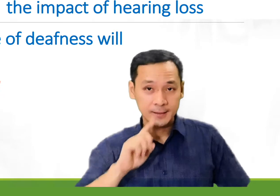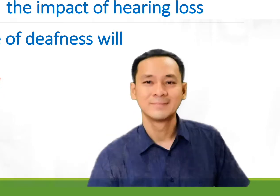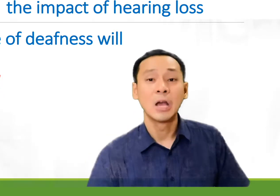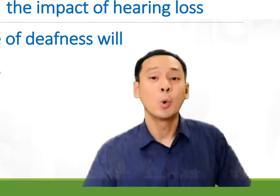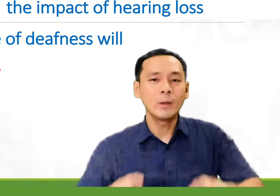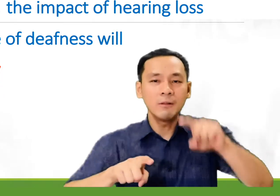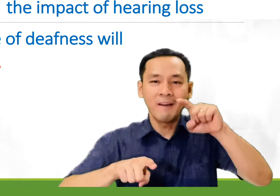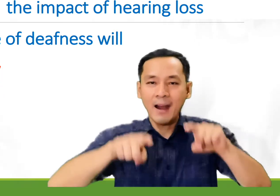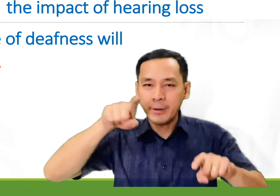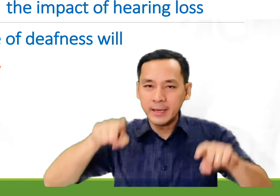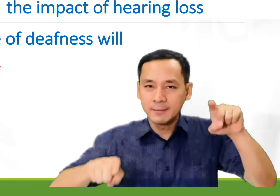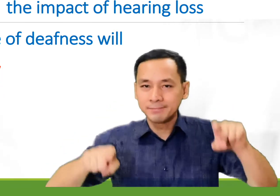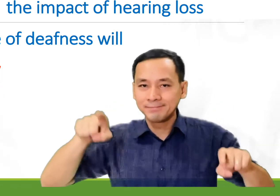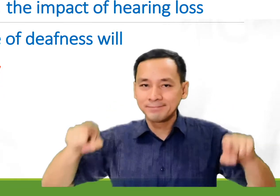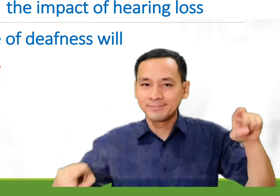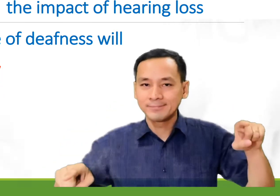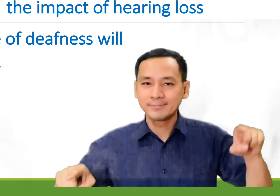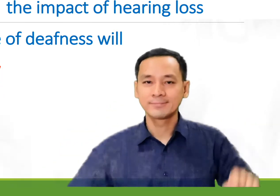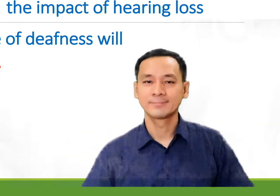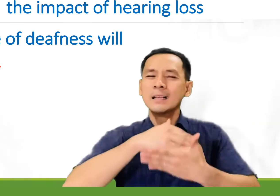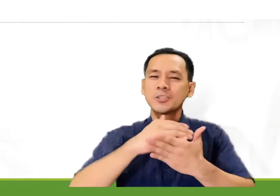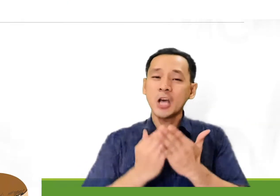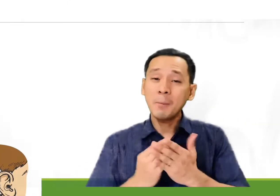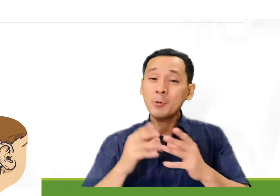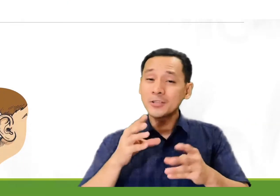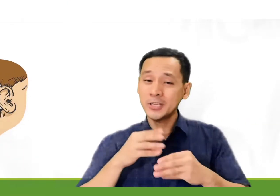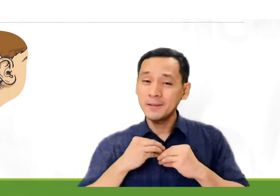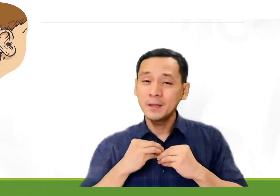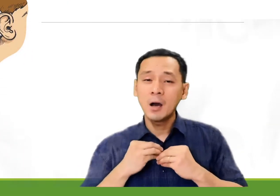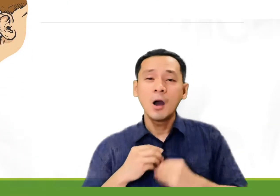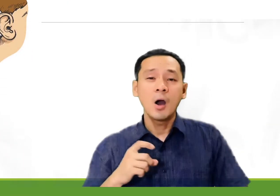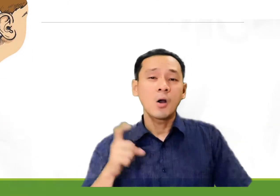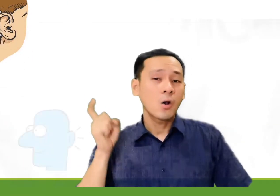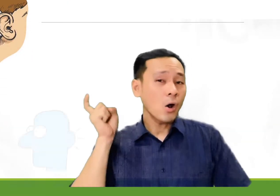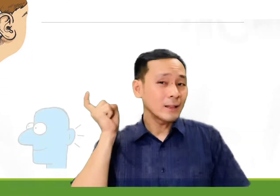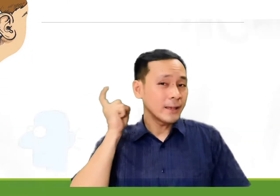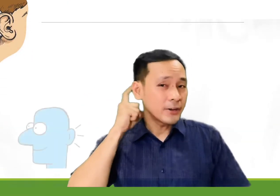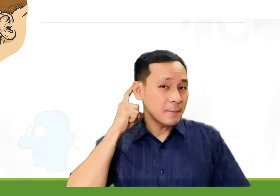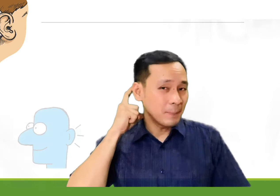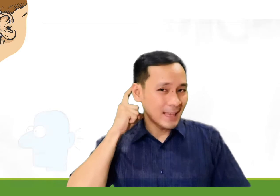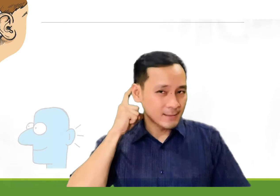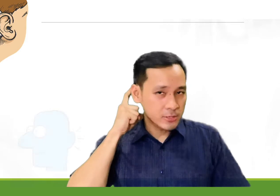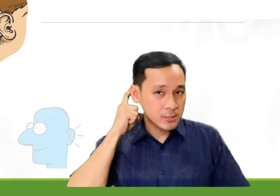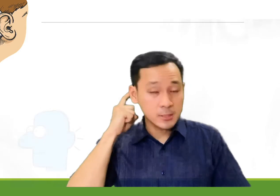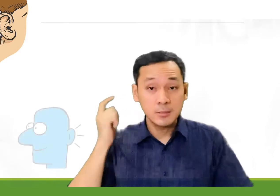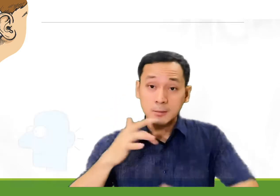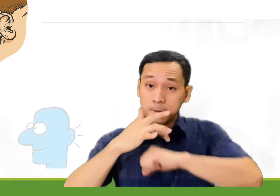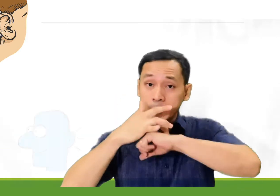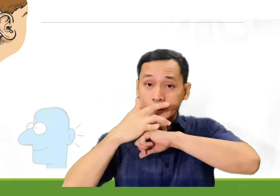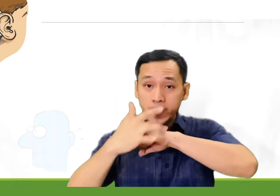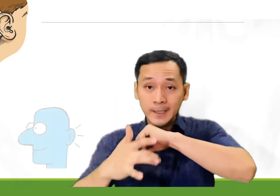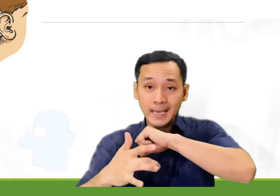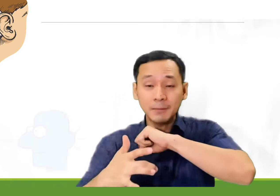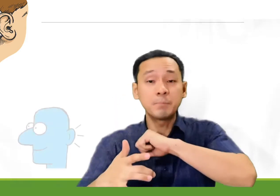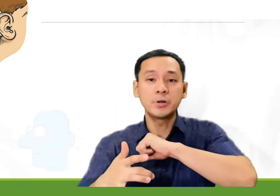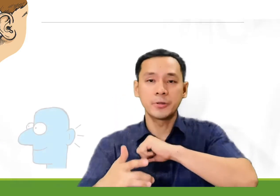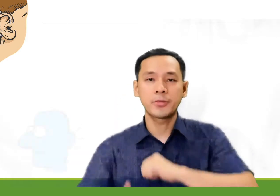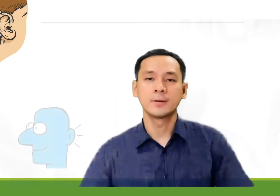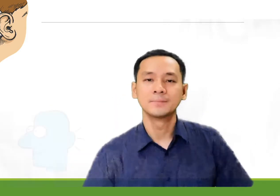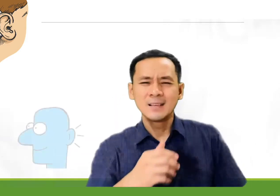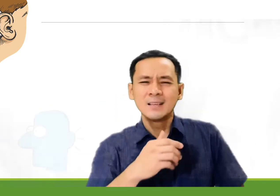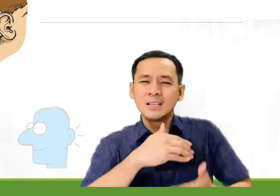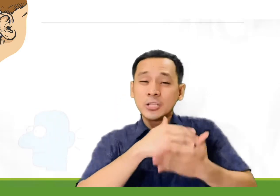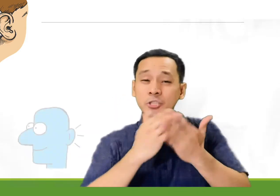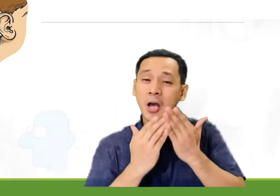deafness will vary. Some received cochlear implants early at